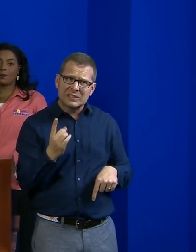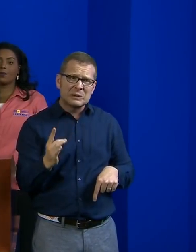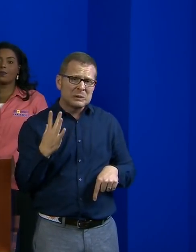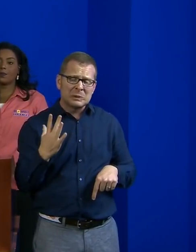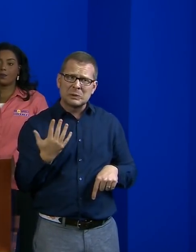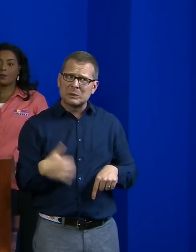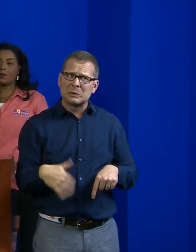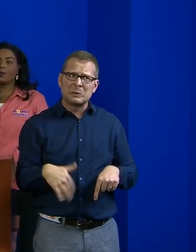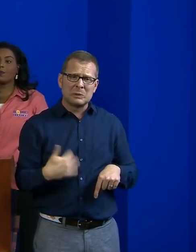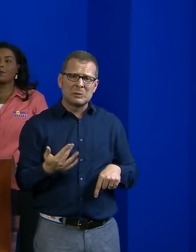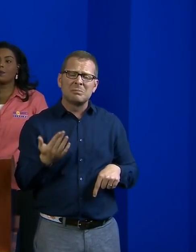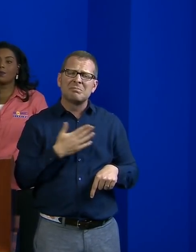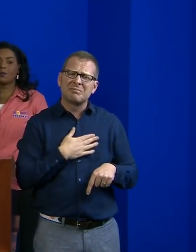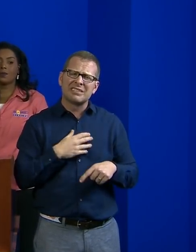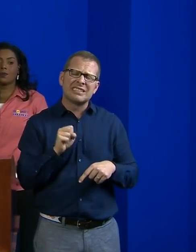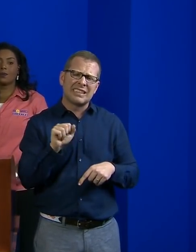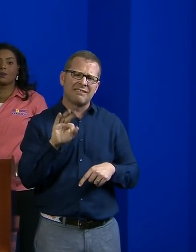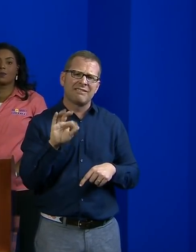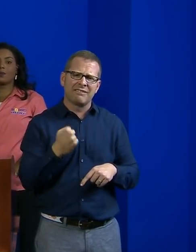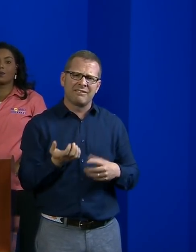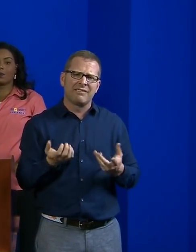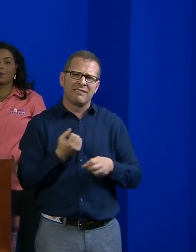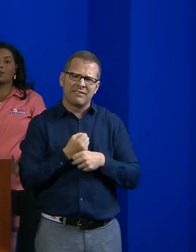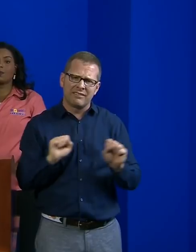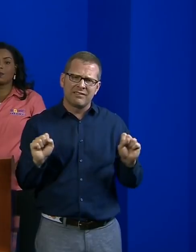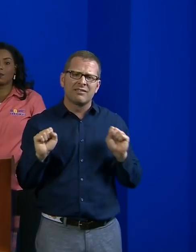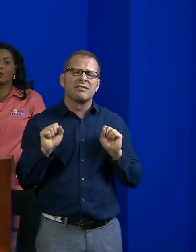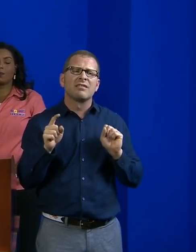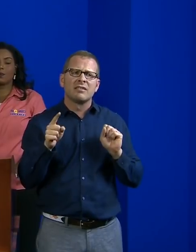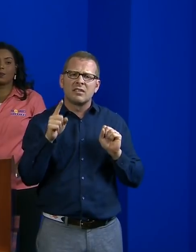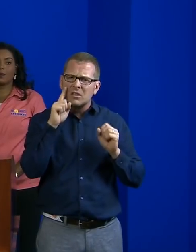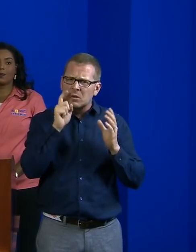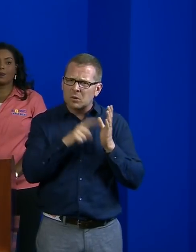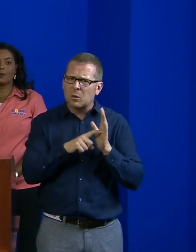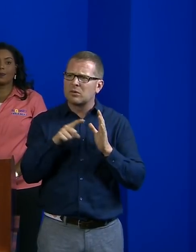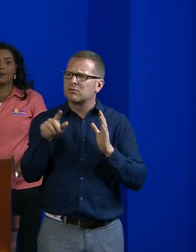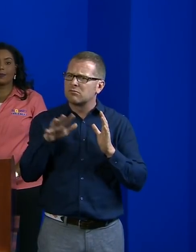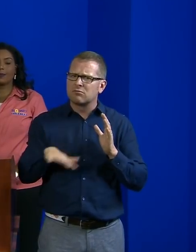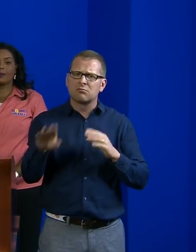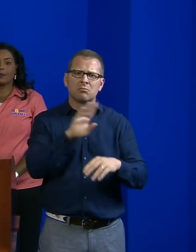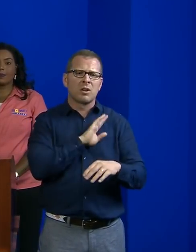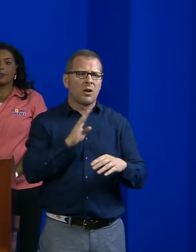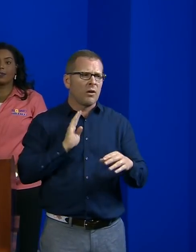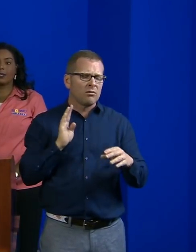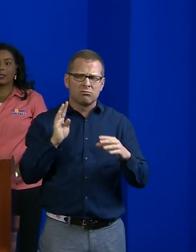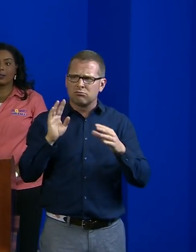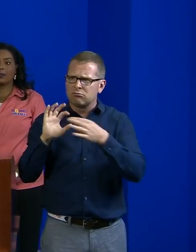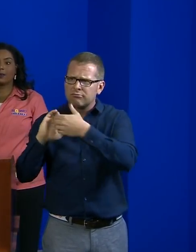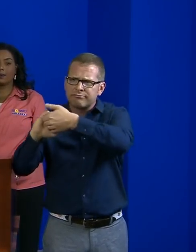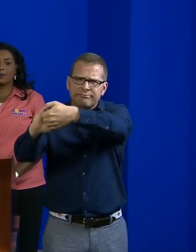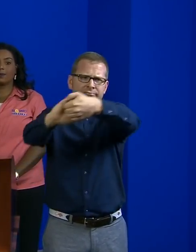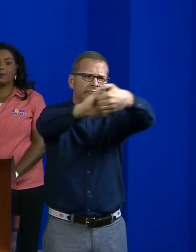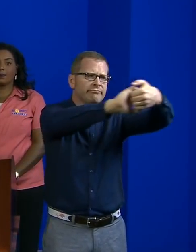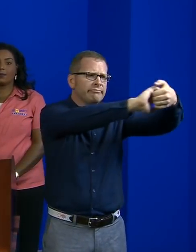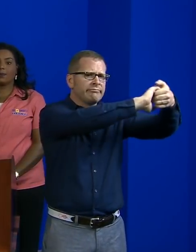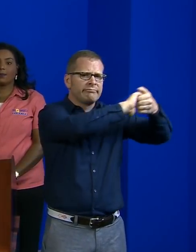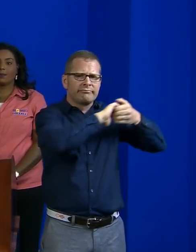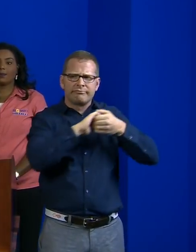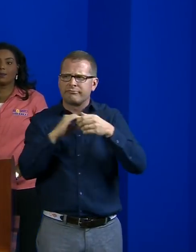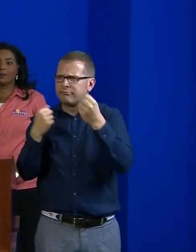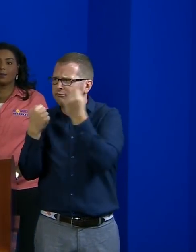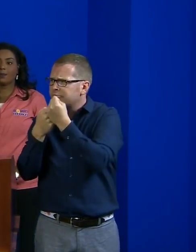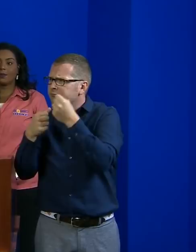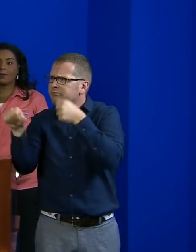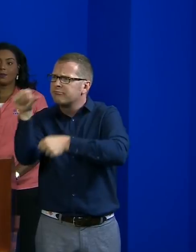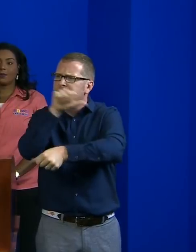these challenges that we need to come together as brothers and sisters, exercise a little more patience and forgiveness, as we know we're going to run